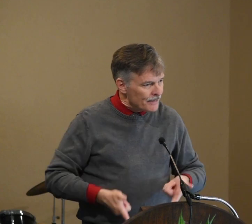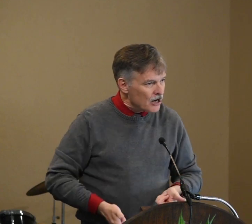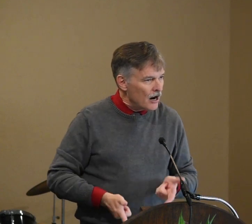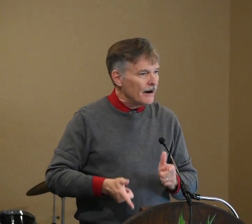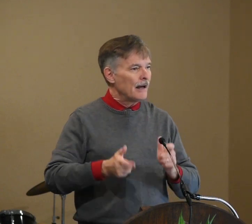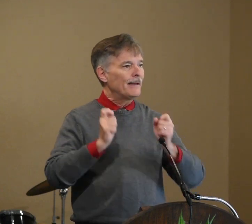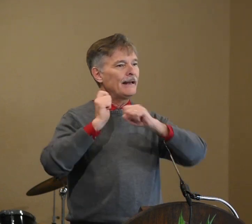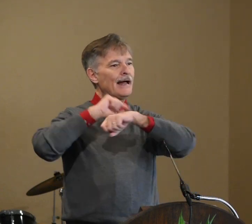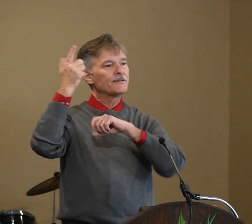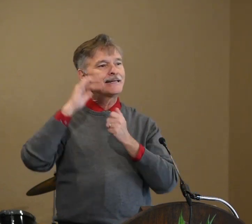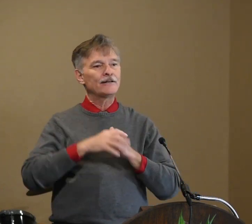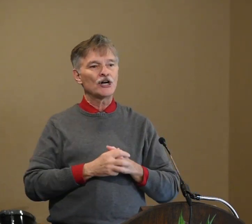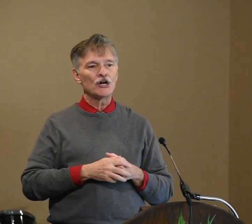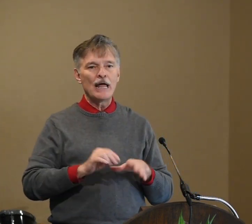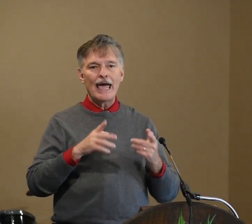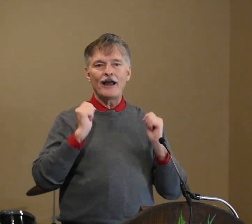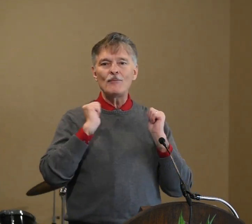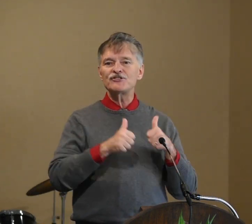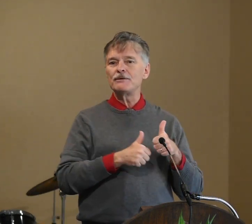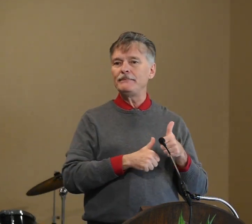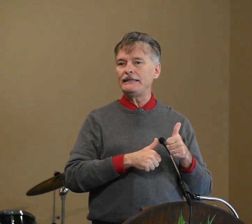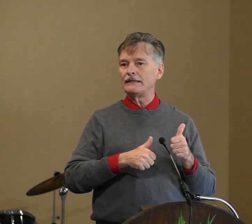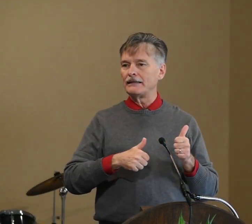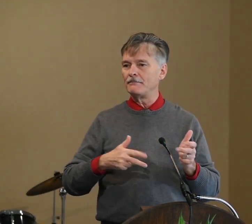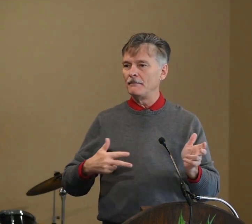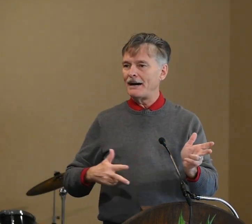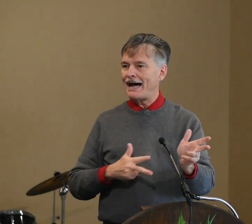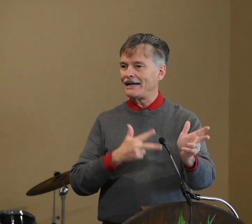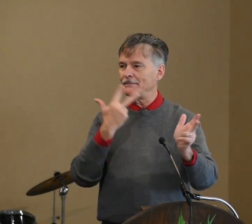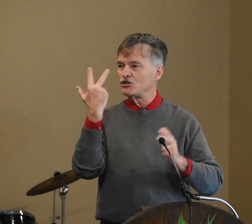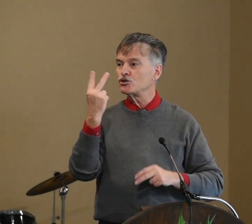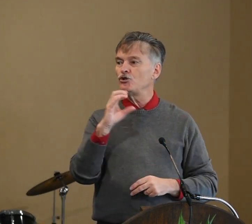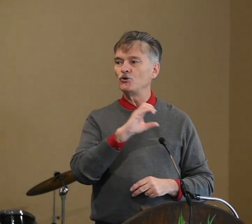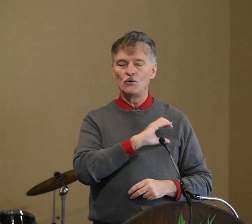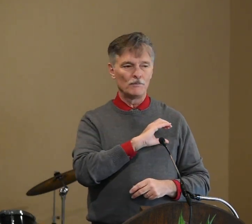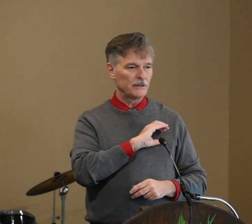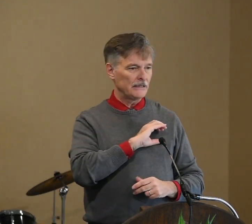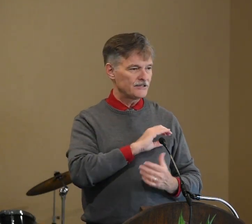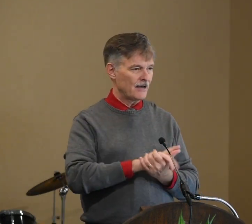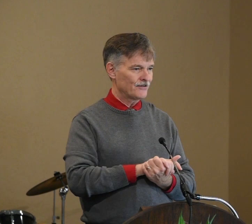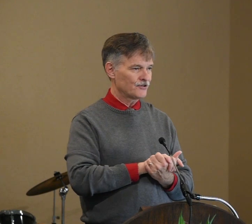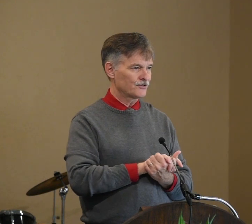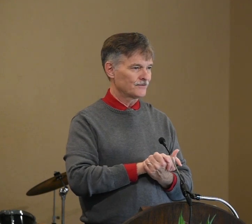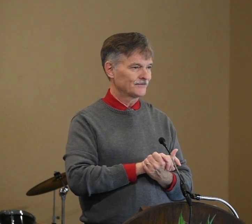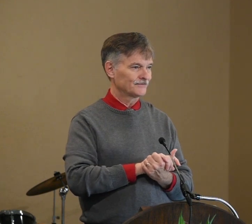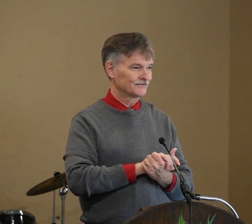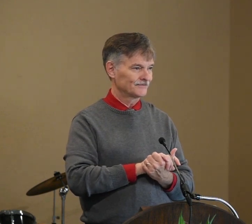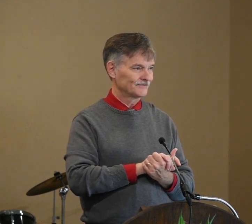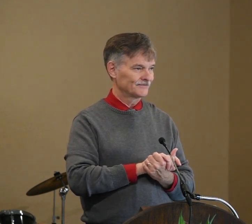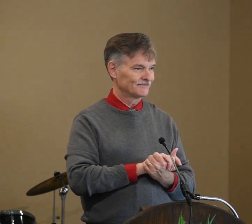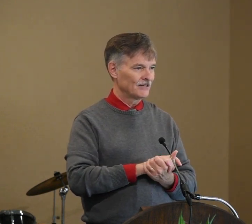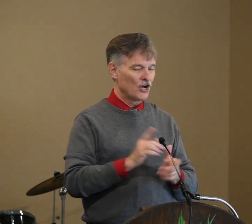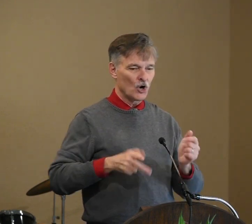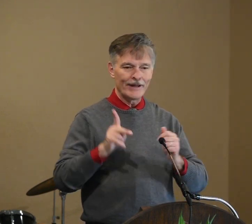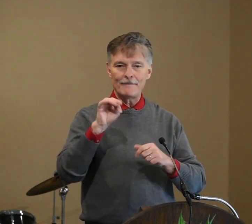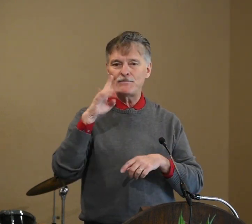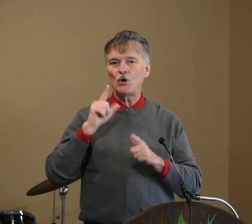the car and I'm headed out to get her. And almost immediately behind me, two police officers going up pole